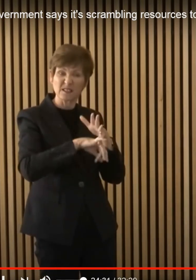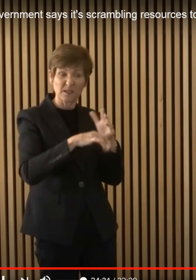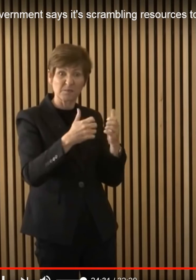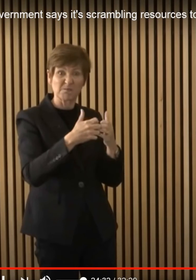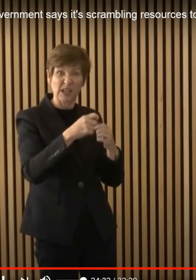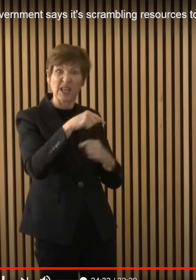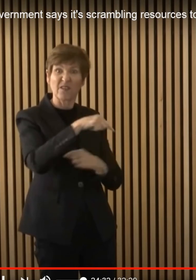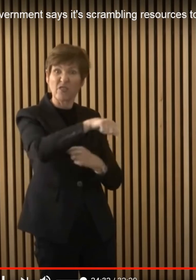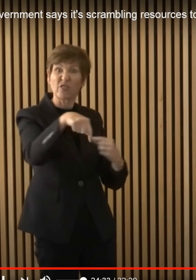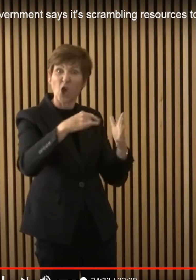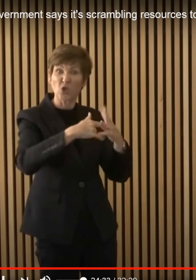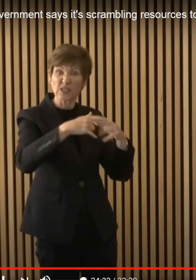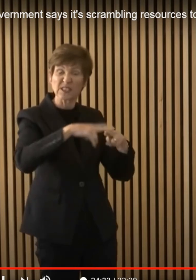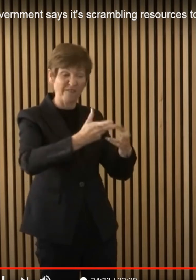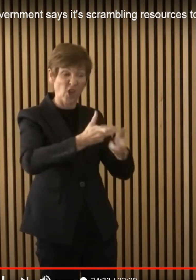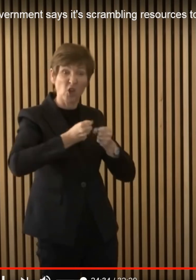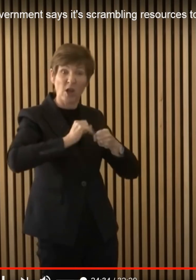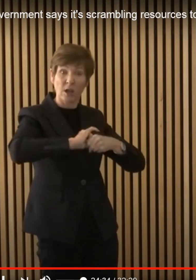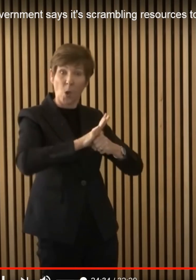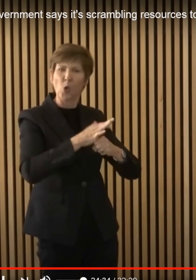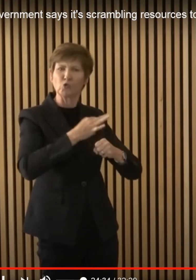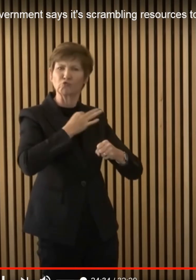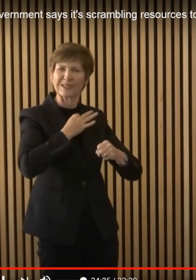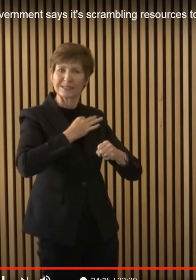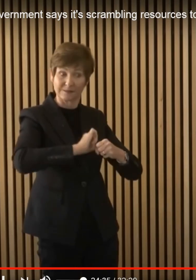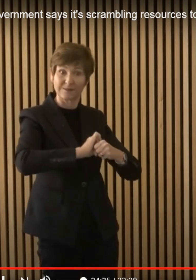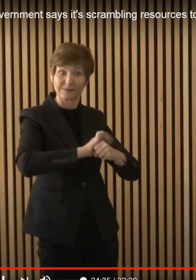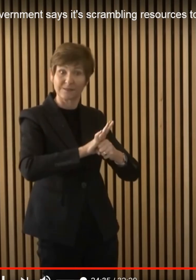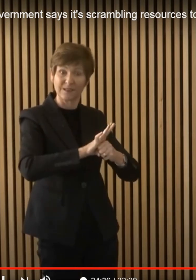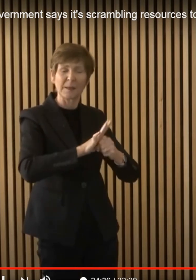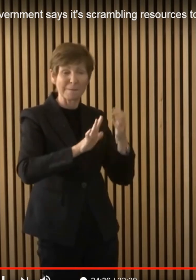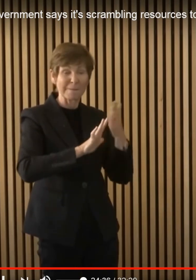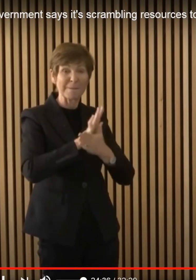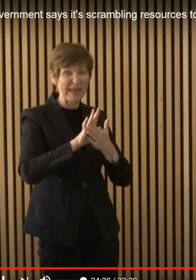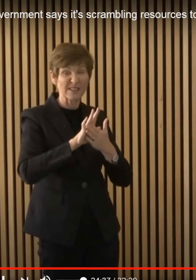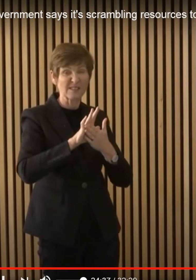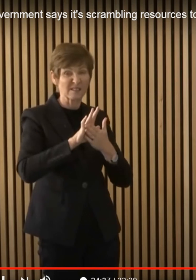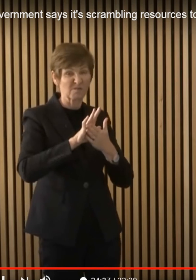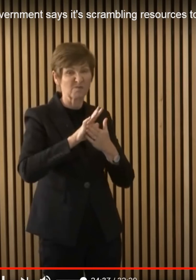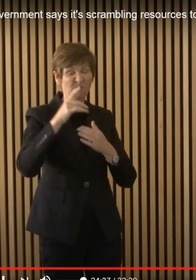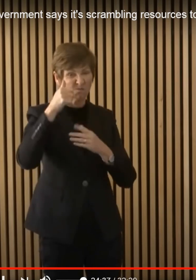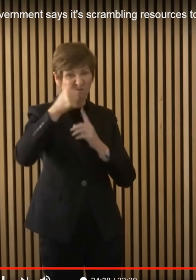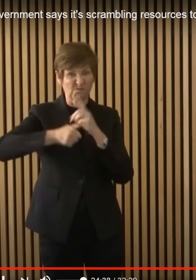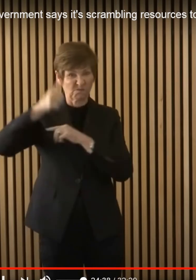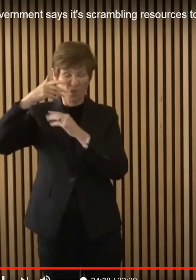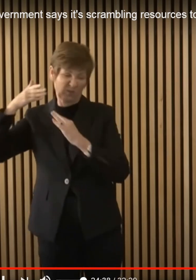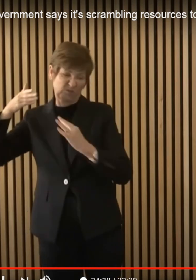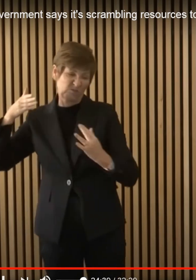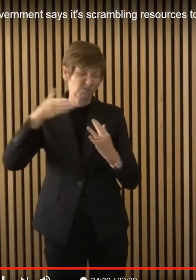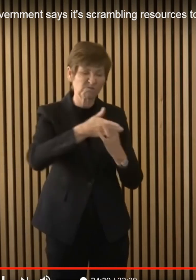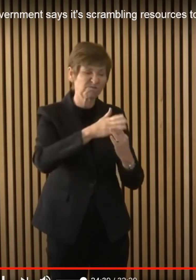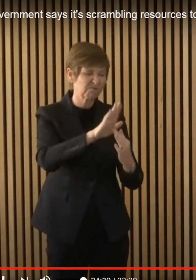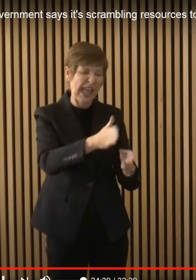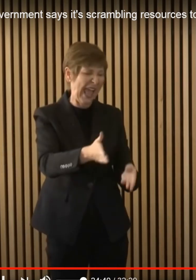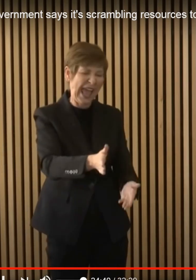task, and that's hard for the outgoing workers, hard for the incoming nursing and personal care